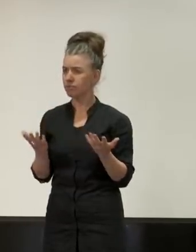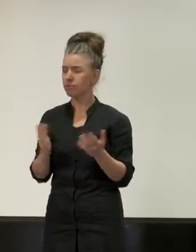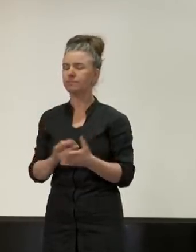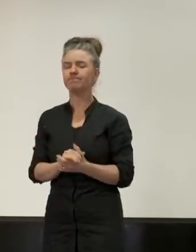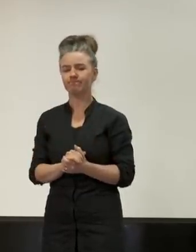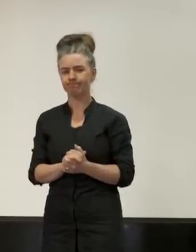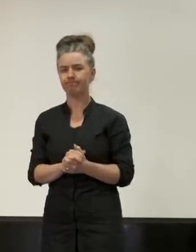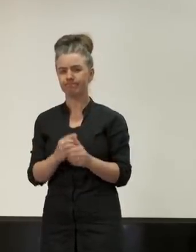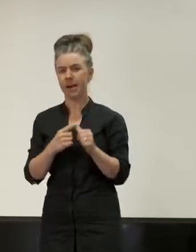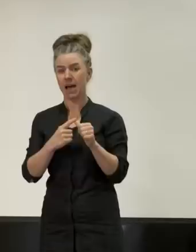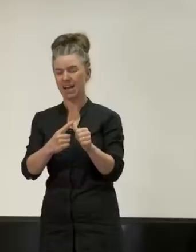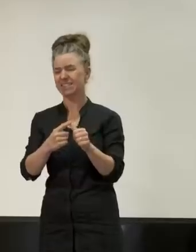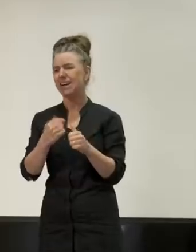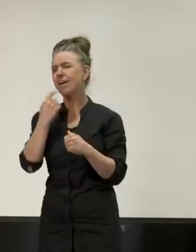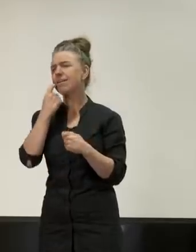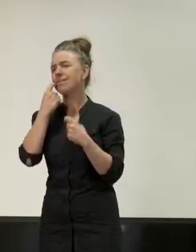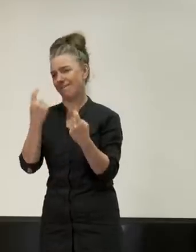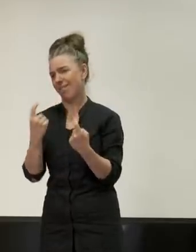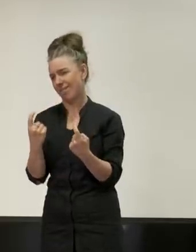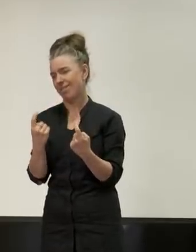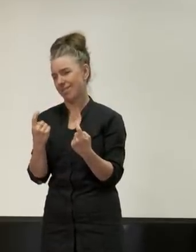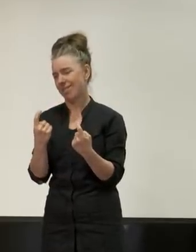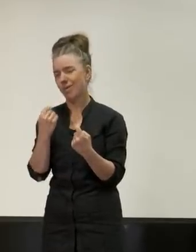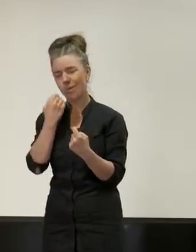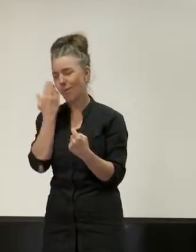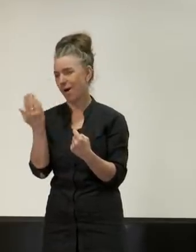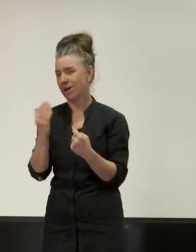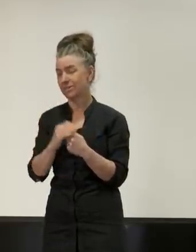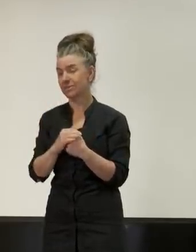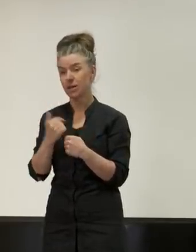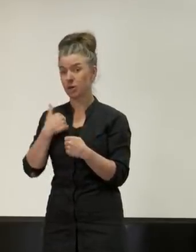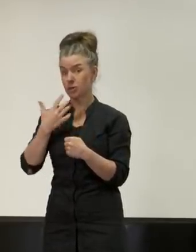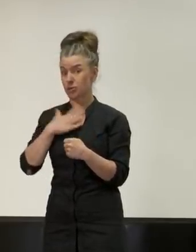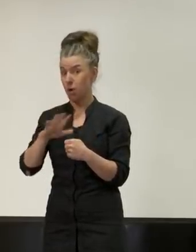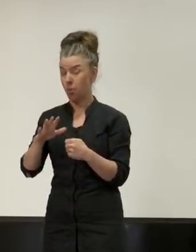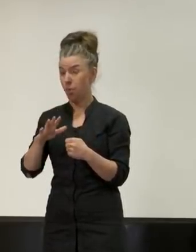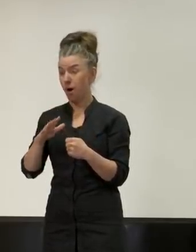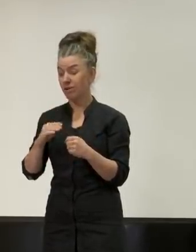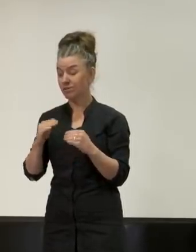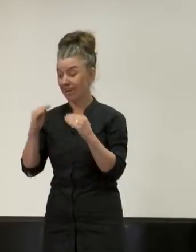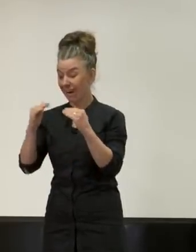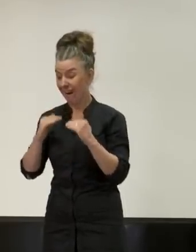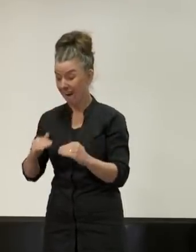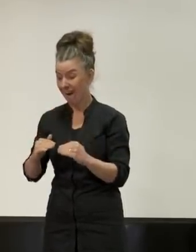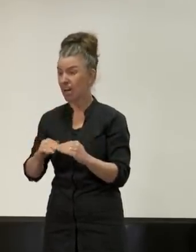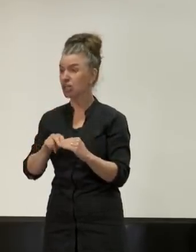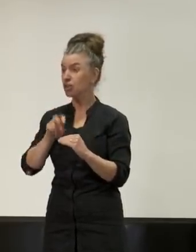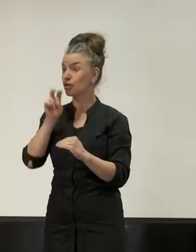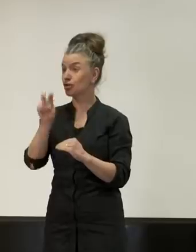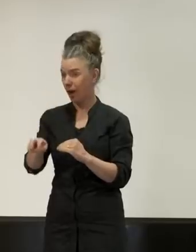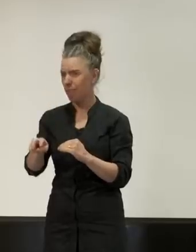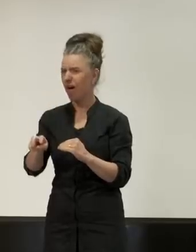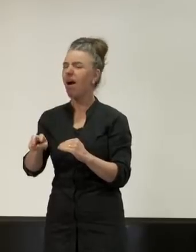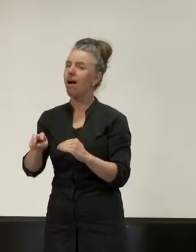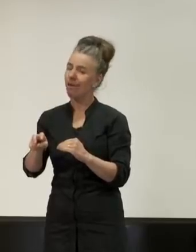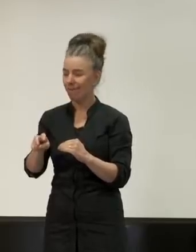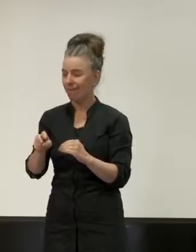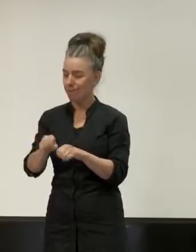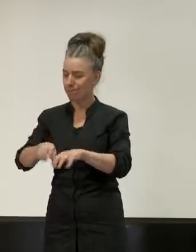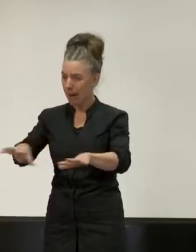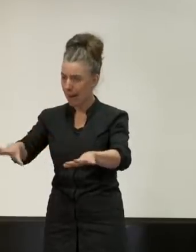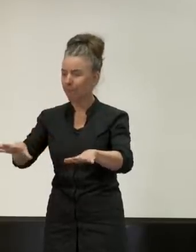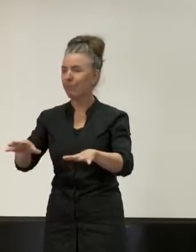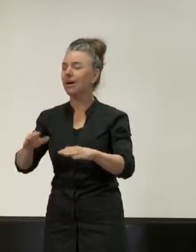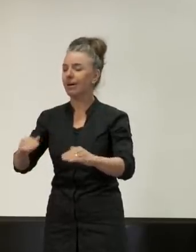through the different alert levels. The worst thing we can do for the economy is go backwards. So we do want to make sure that we've spent enough time